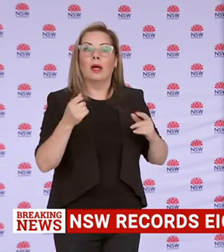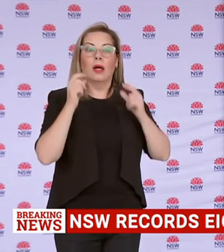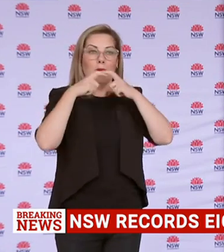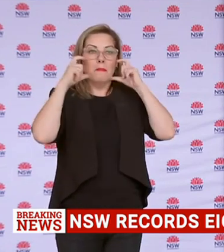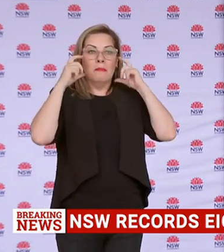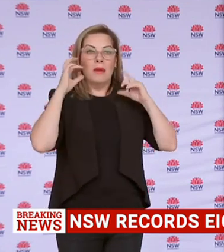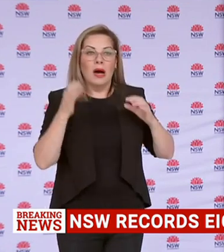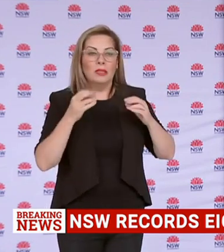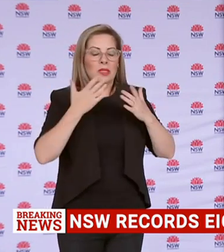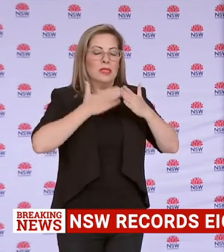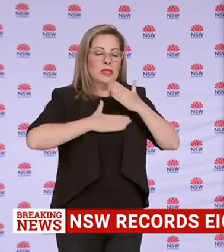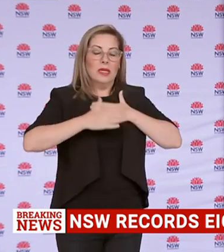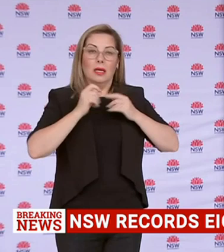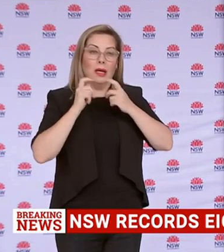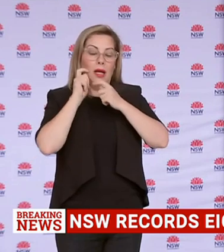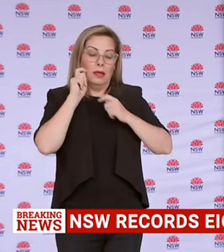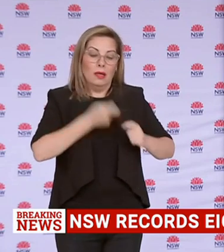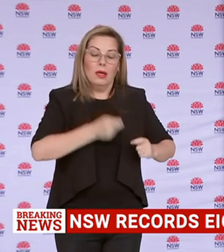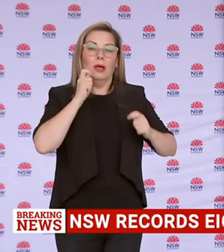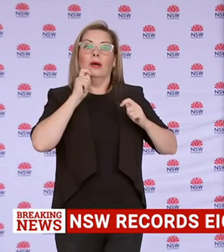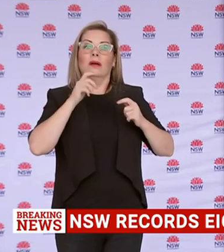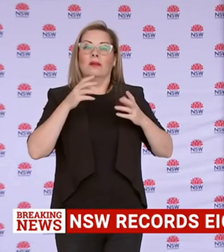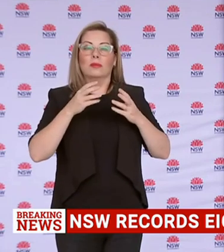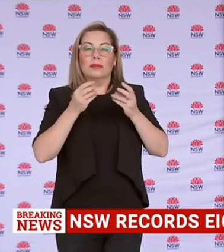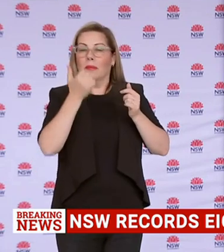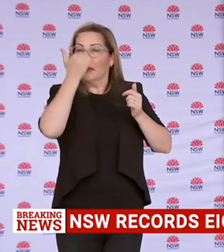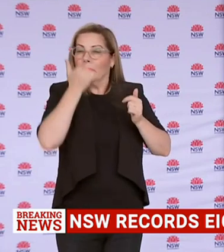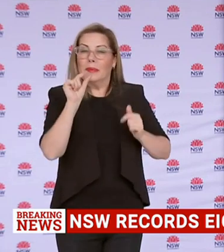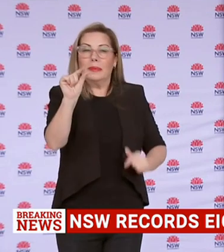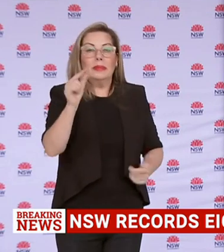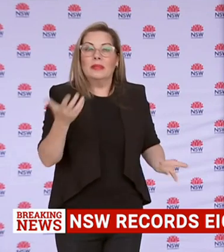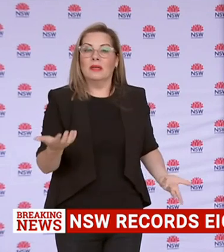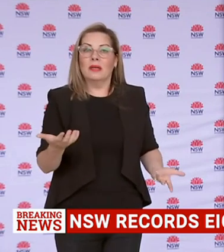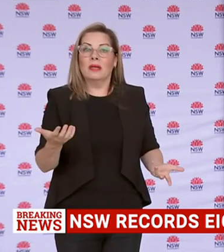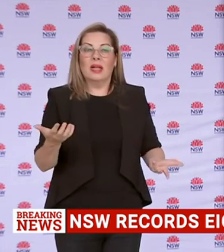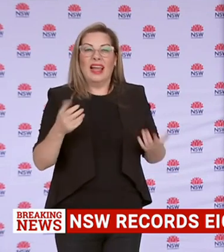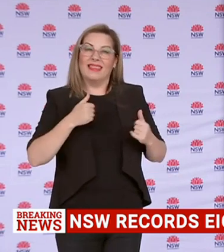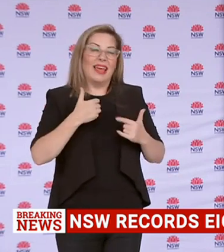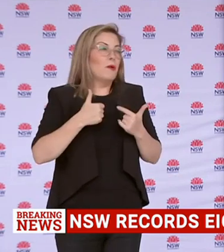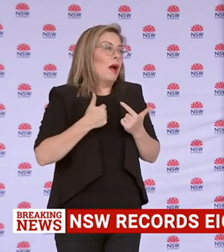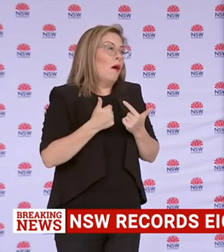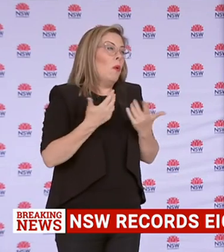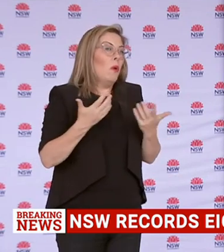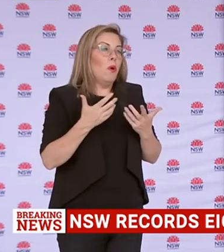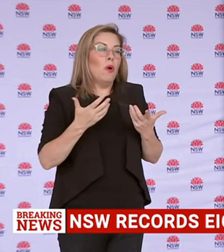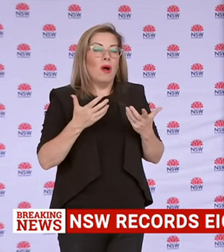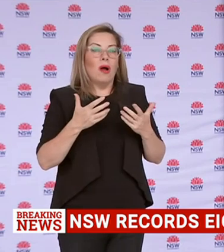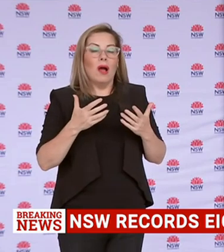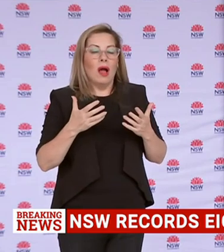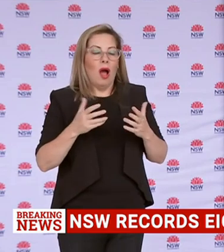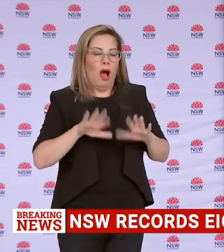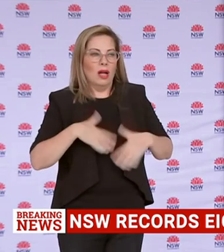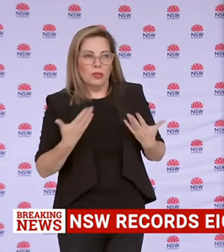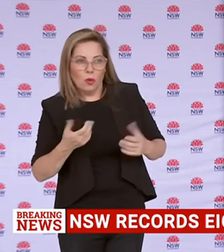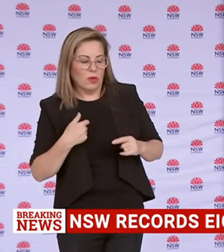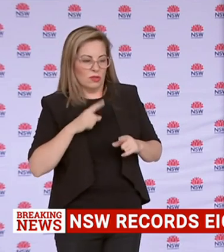doesn't tolerate wearing a mask at a particular point in time. So there are always a number of elements here. I don't want to